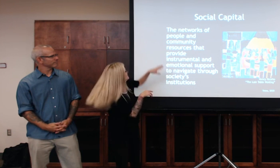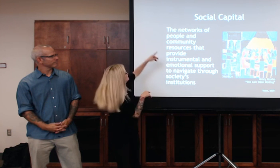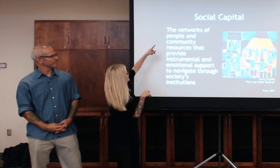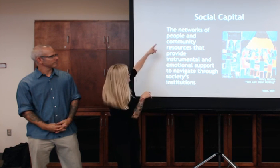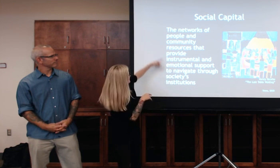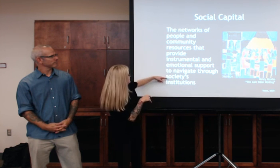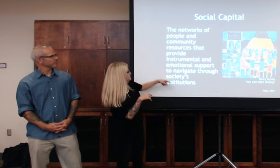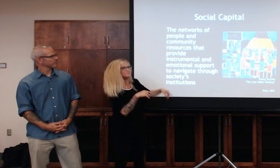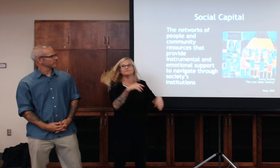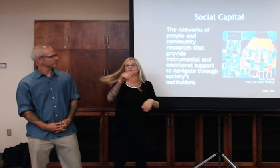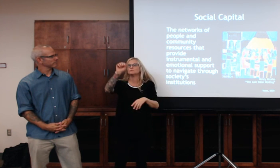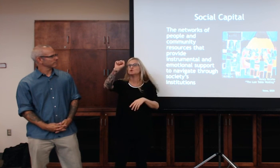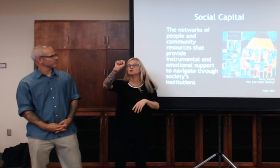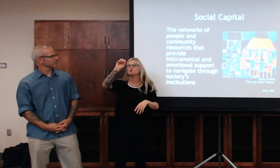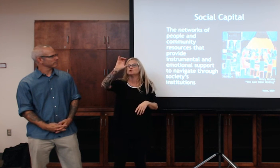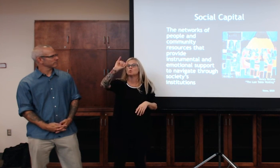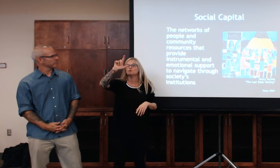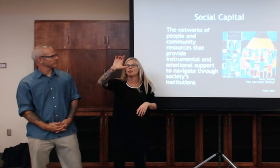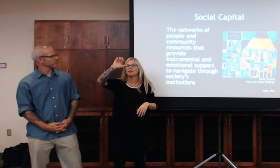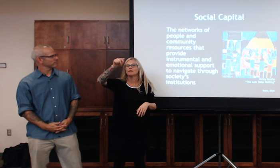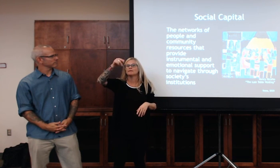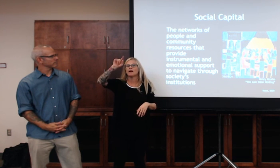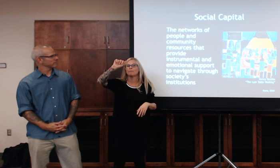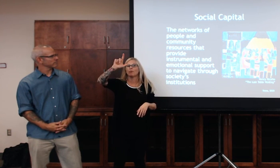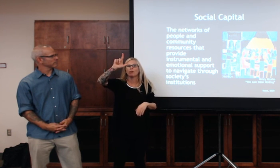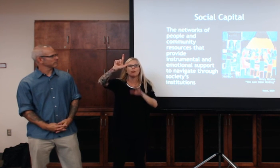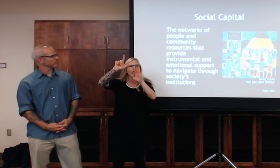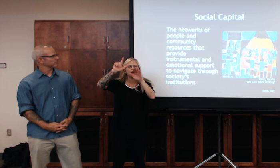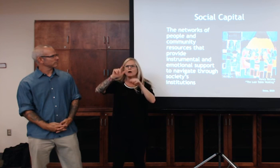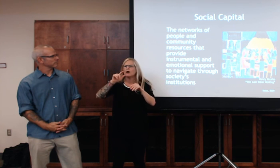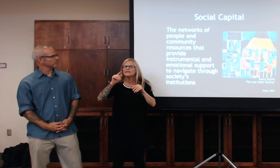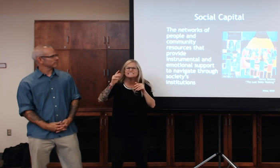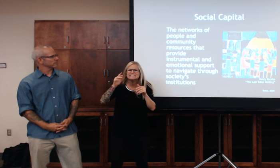All right. Now, social capital.